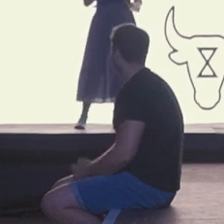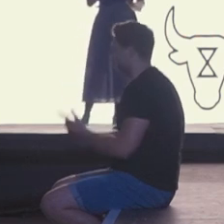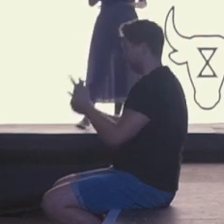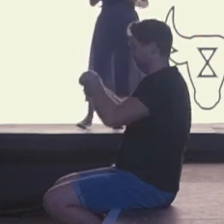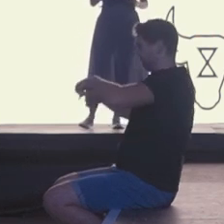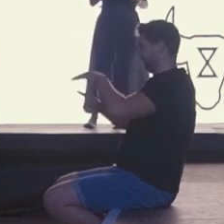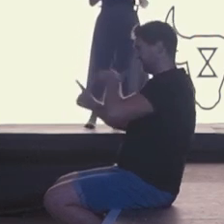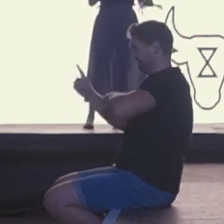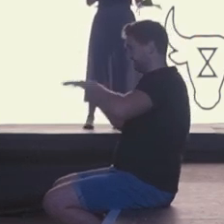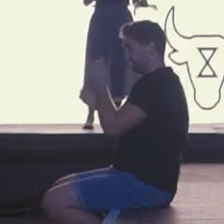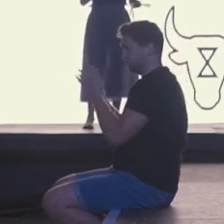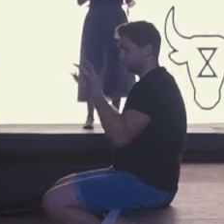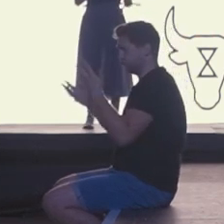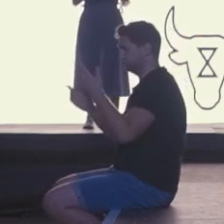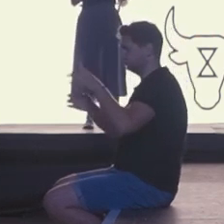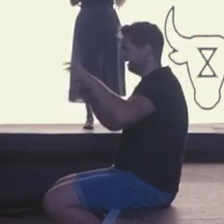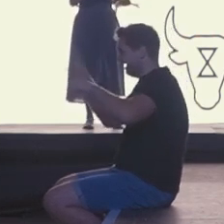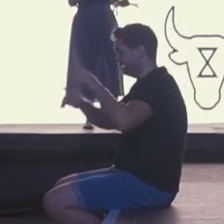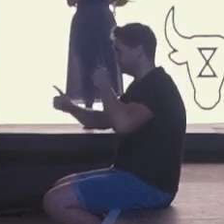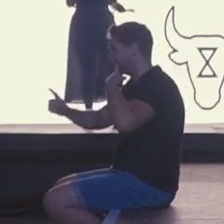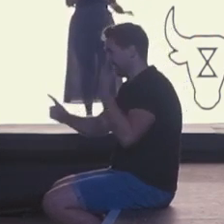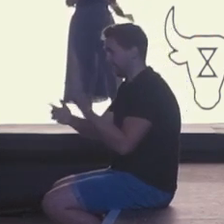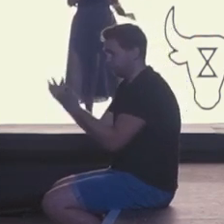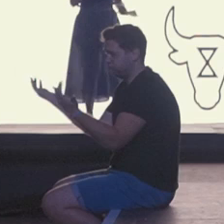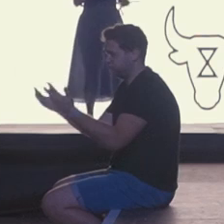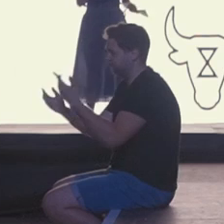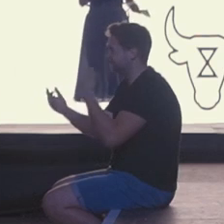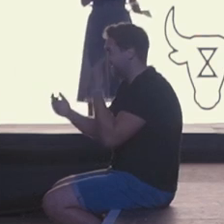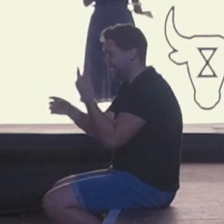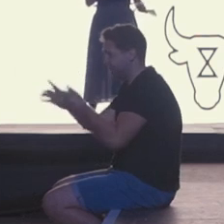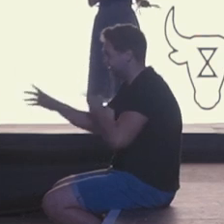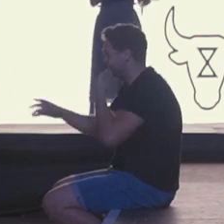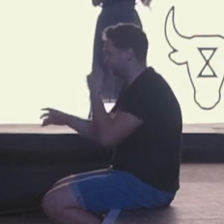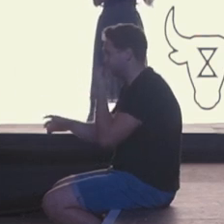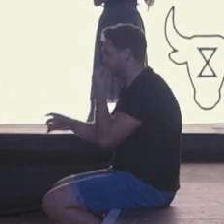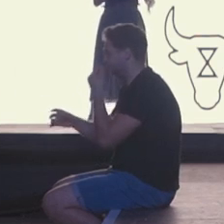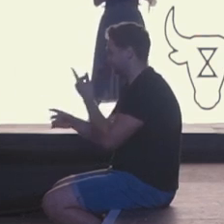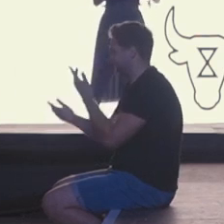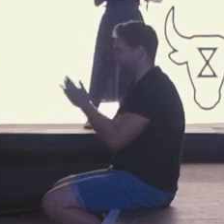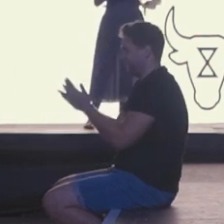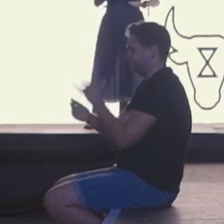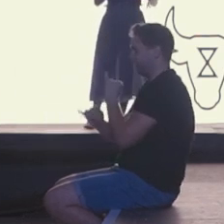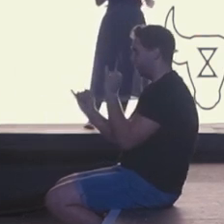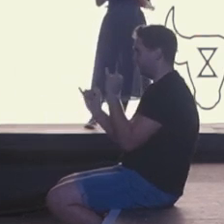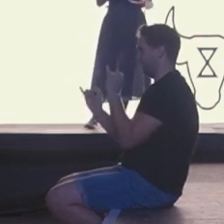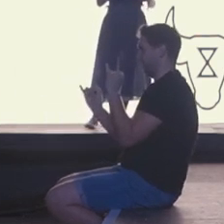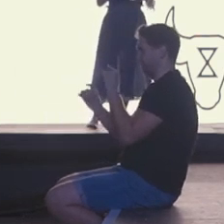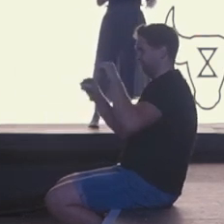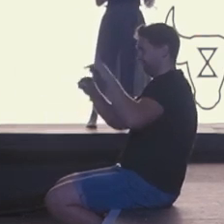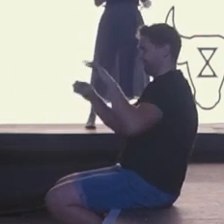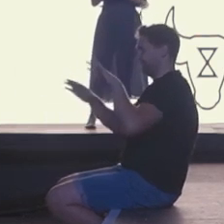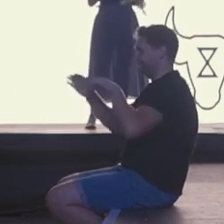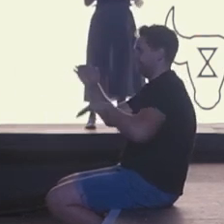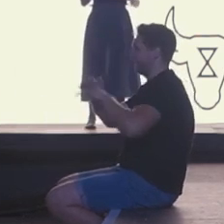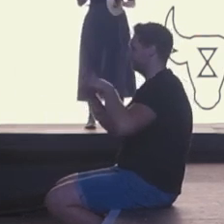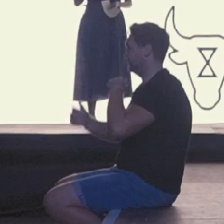exploit and kill trillions of individuals unnecessarily for food every year is horrifying, and that in itself should be enough for us to